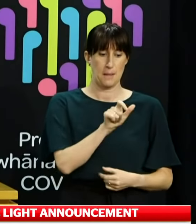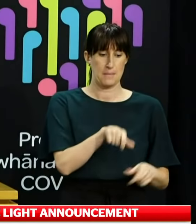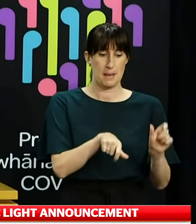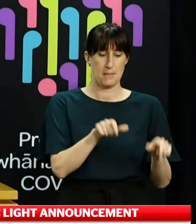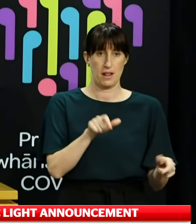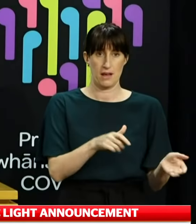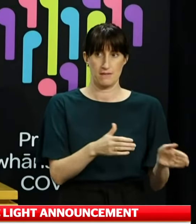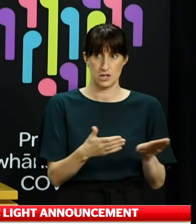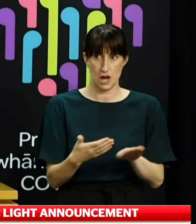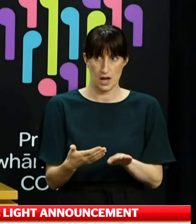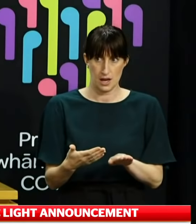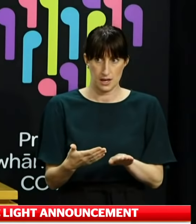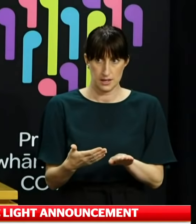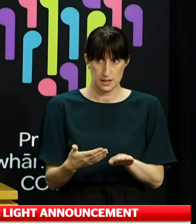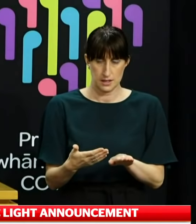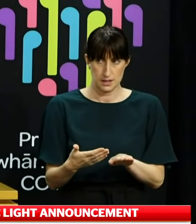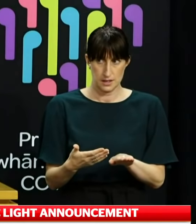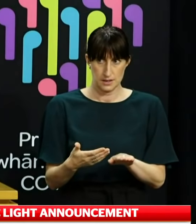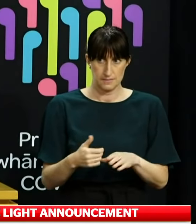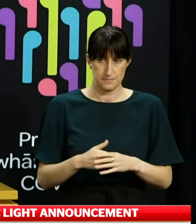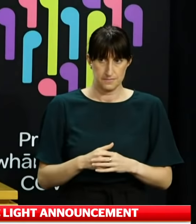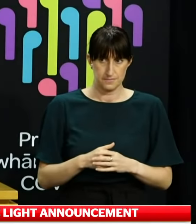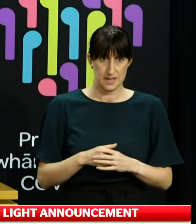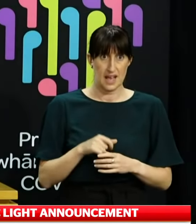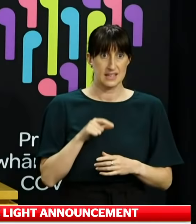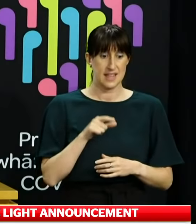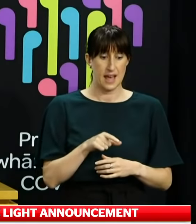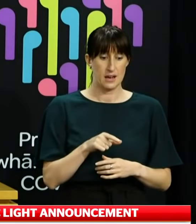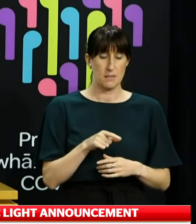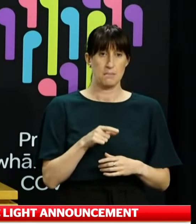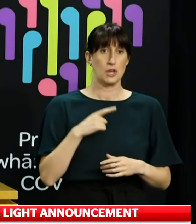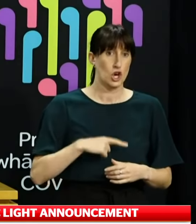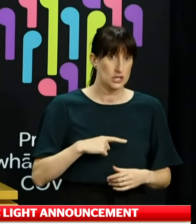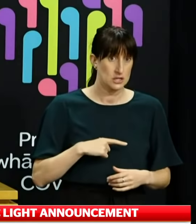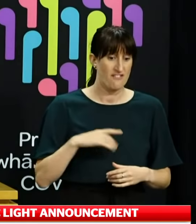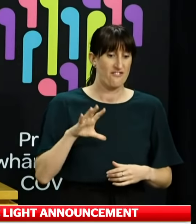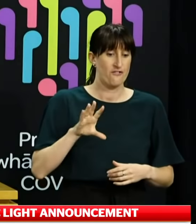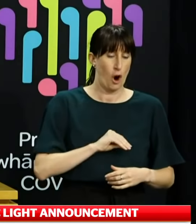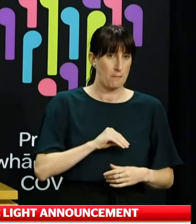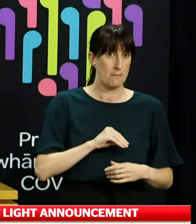with it? At the moment, it's with COVID-19.